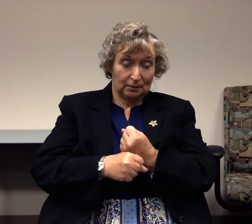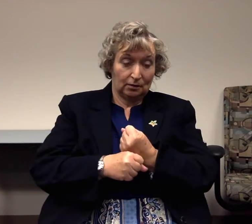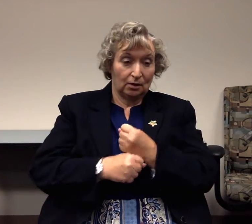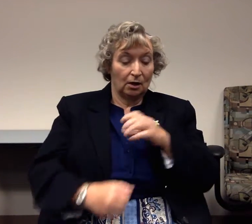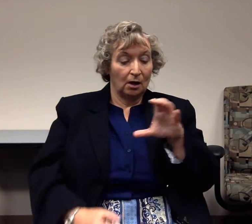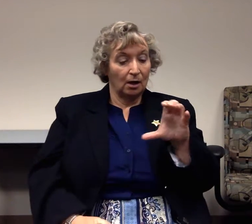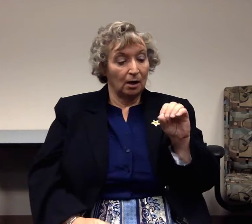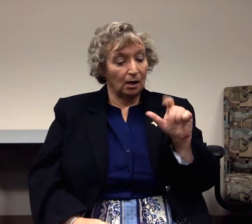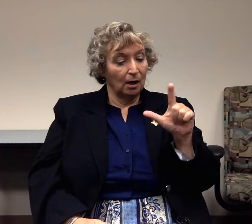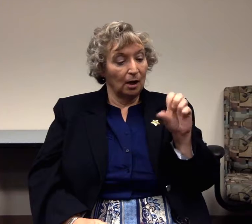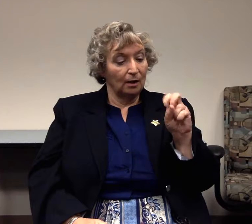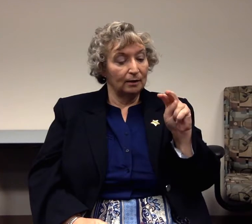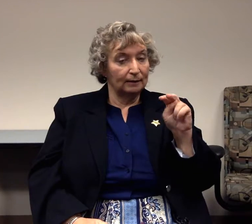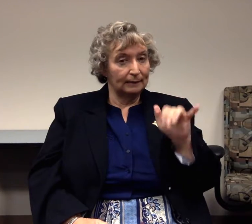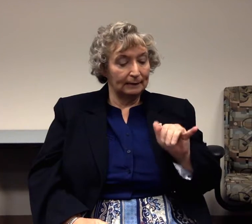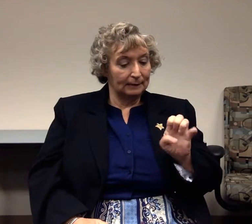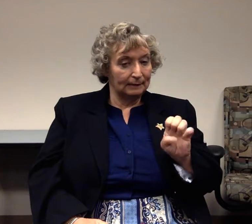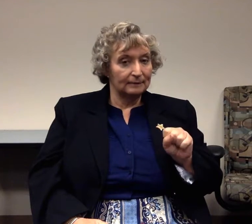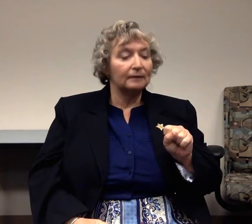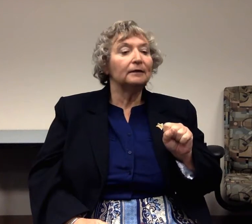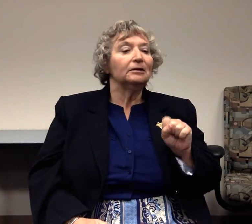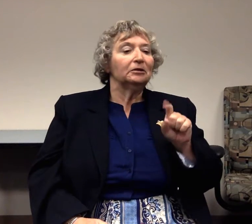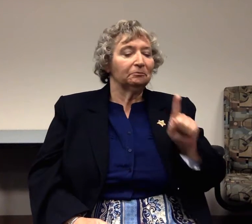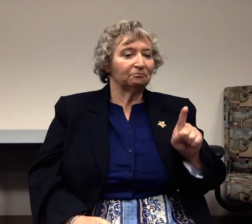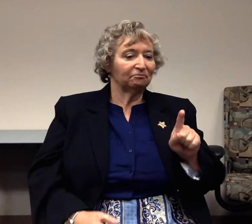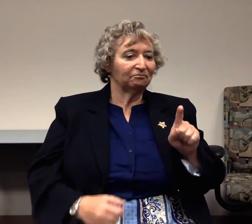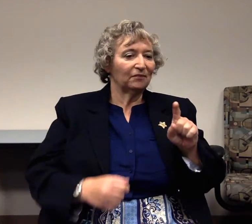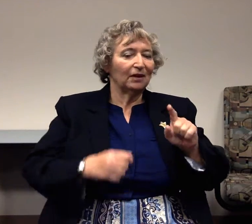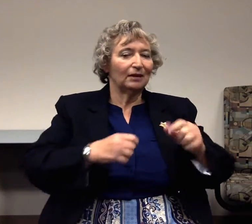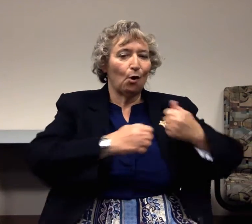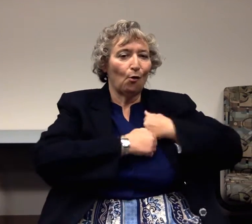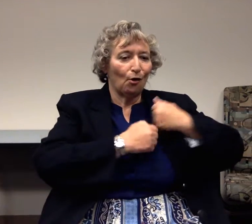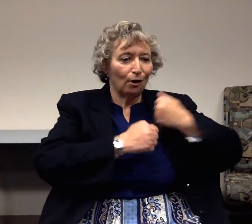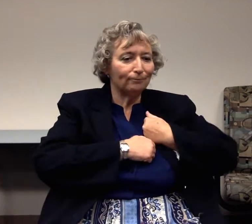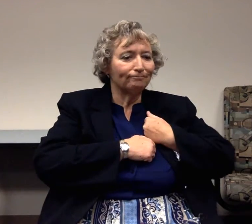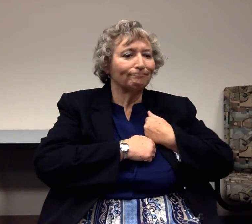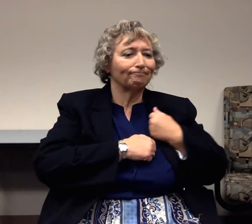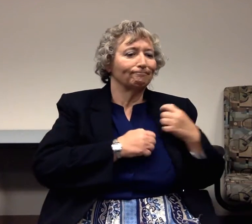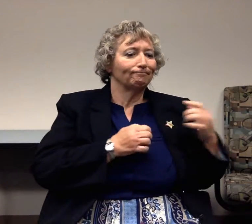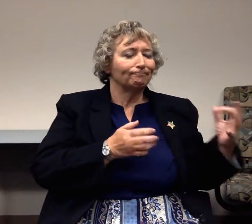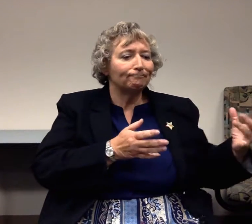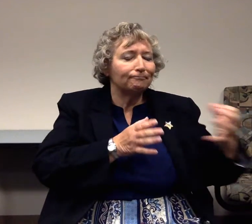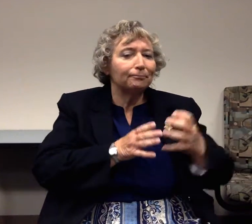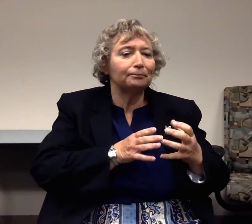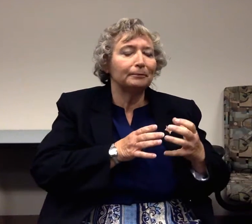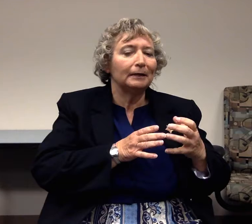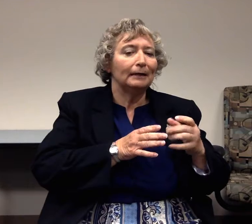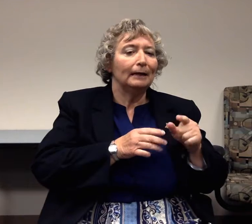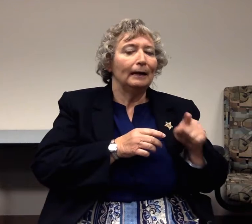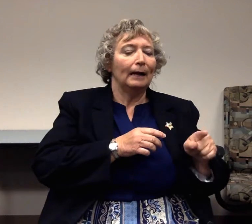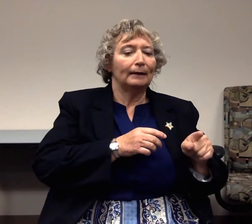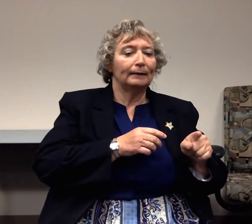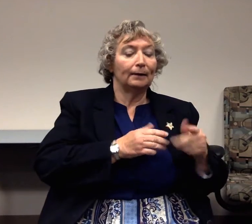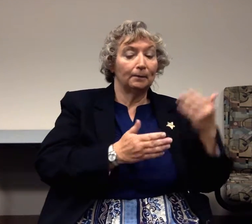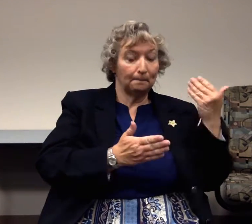major battles, or at least they did very well in them. And also, they've proven to the British now that they can really